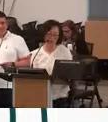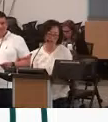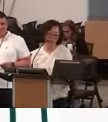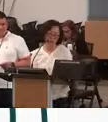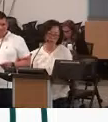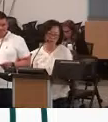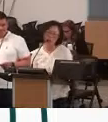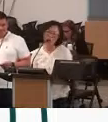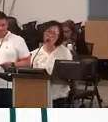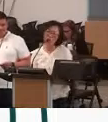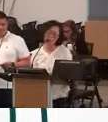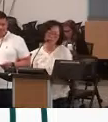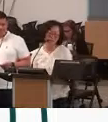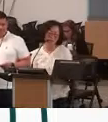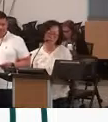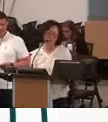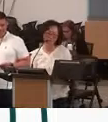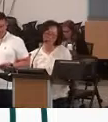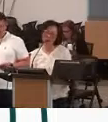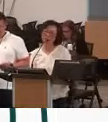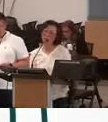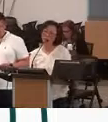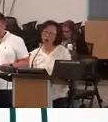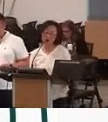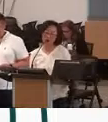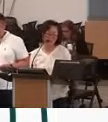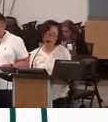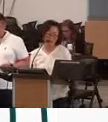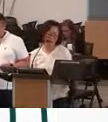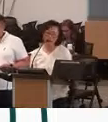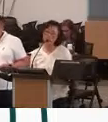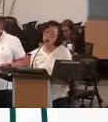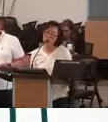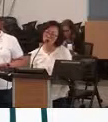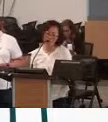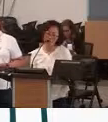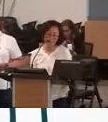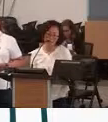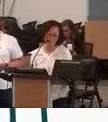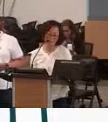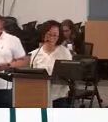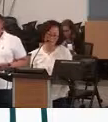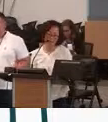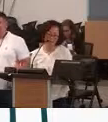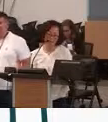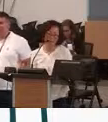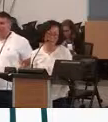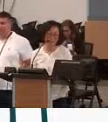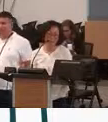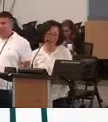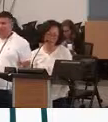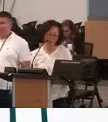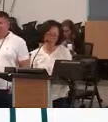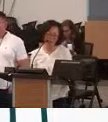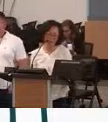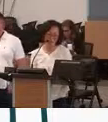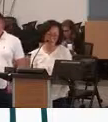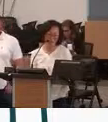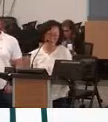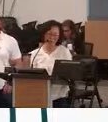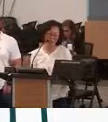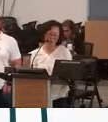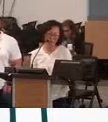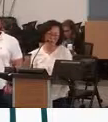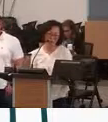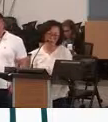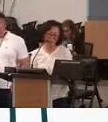anymore. The problem is not as big as I thought. I have tools now. I praise my child more. I